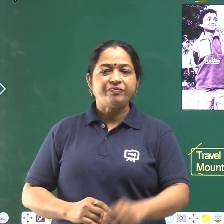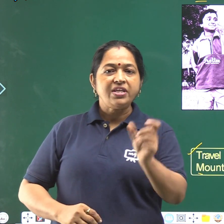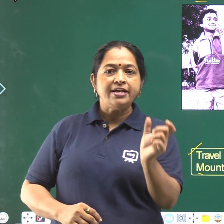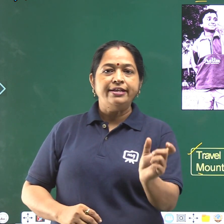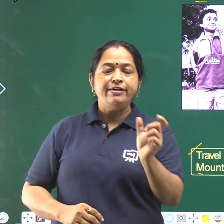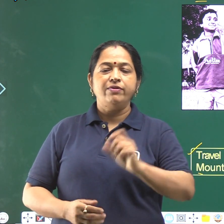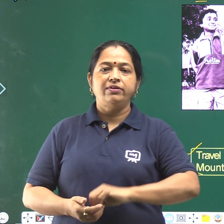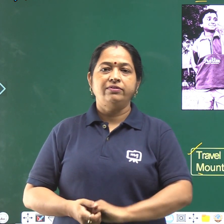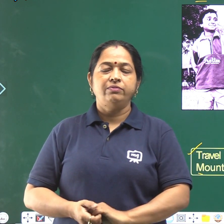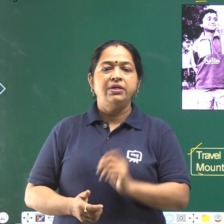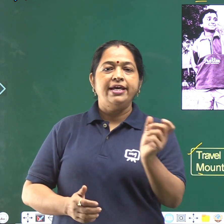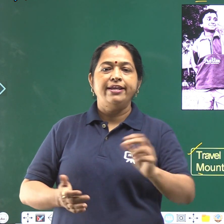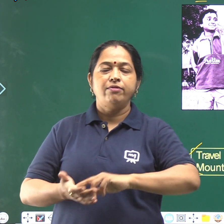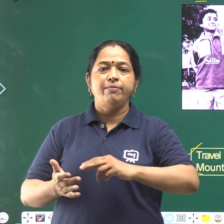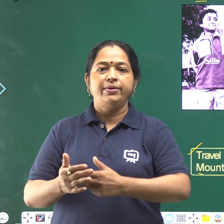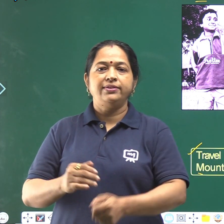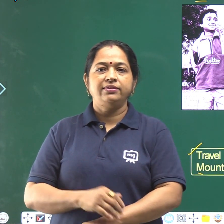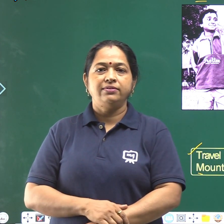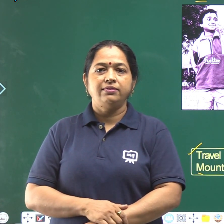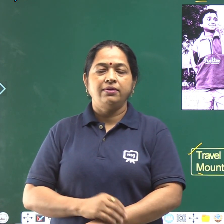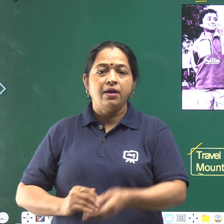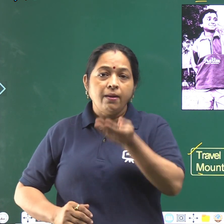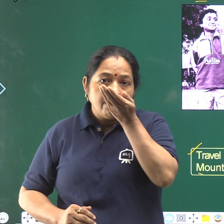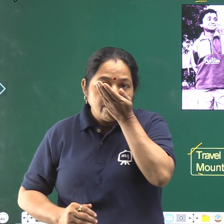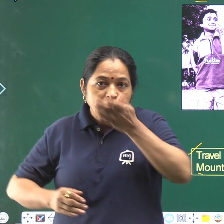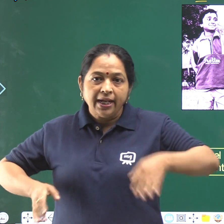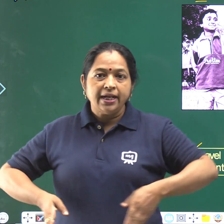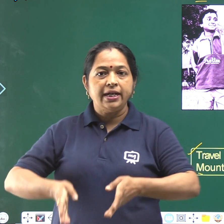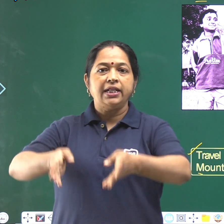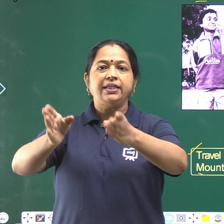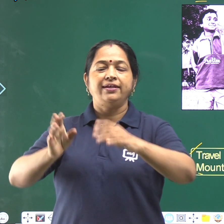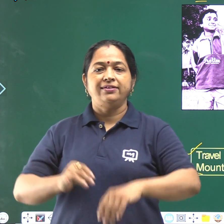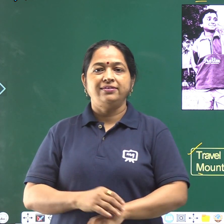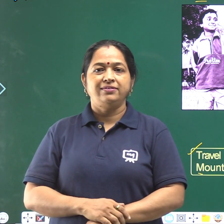River. River means nadi.